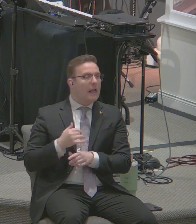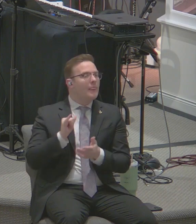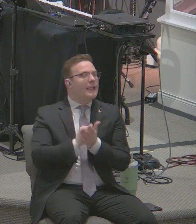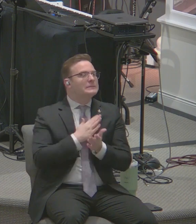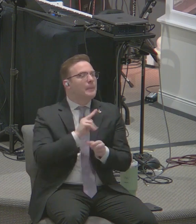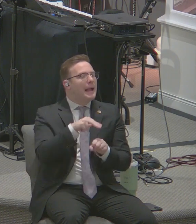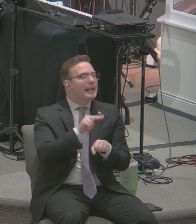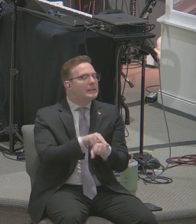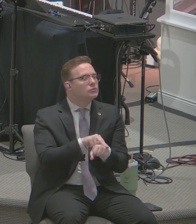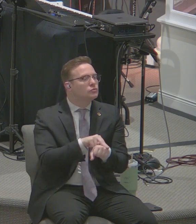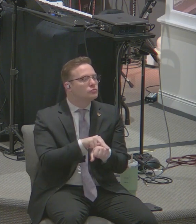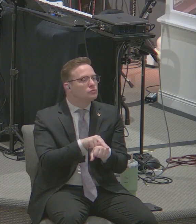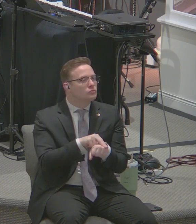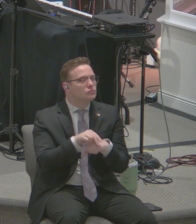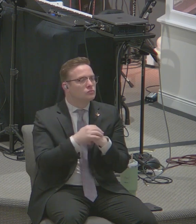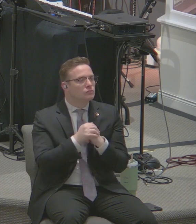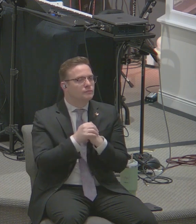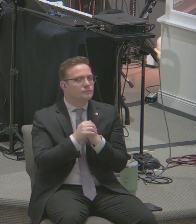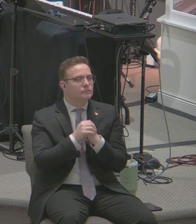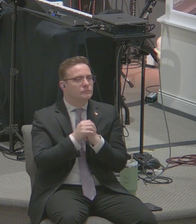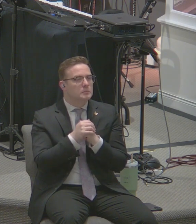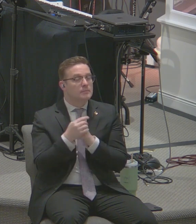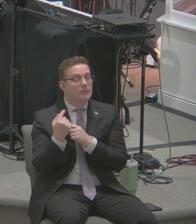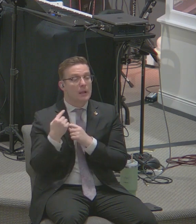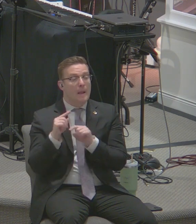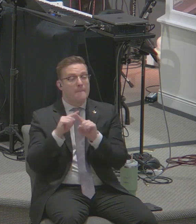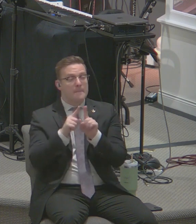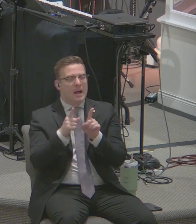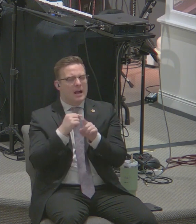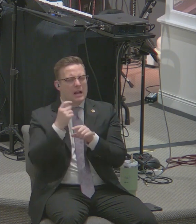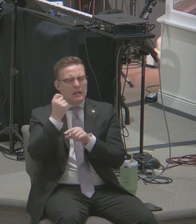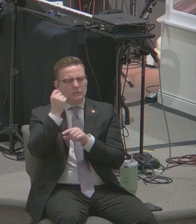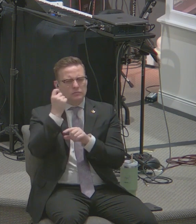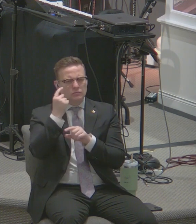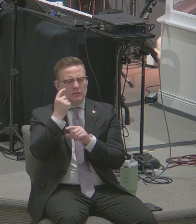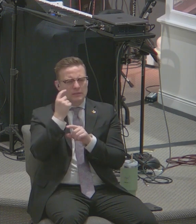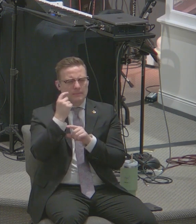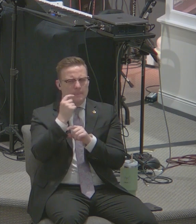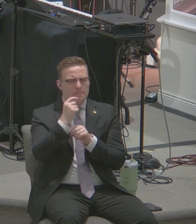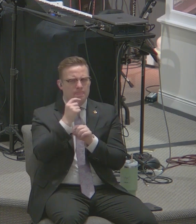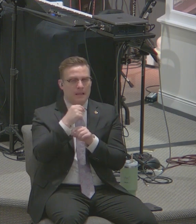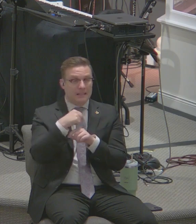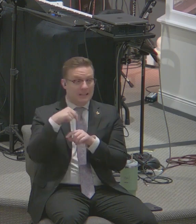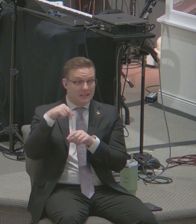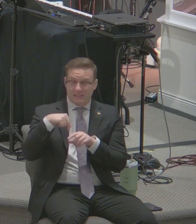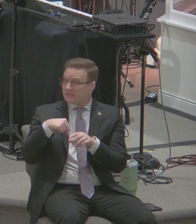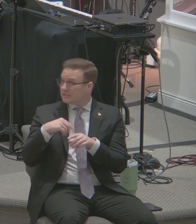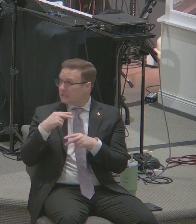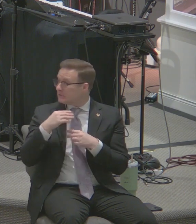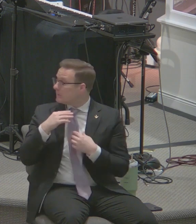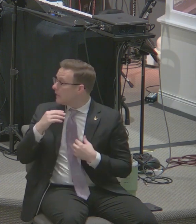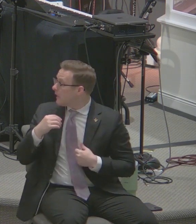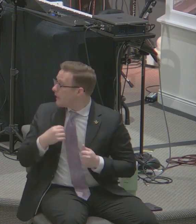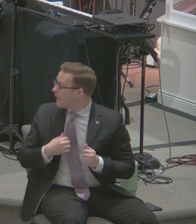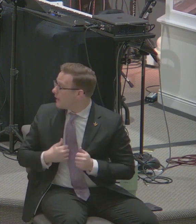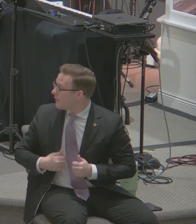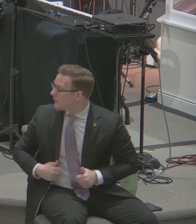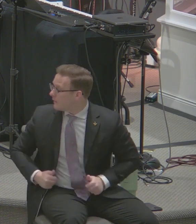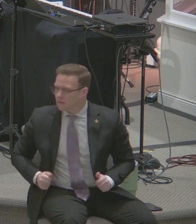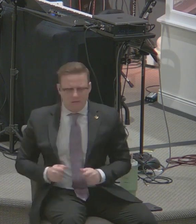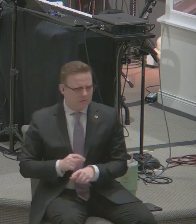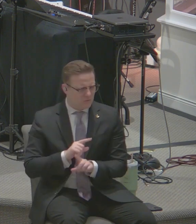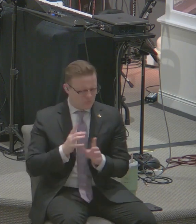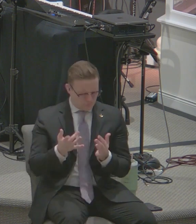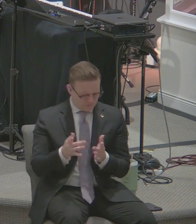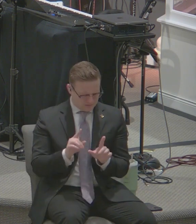And that's how I started. Until I realized, wait a second, this man is not trying